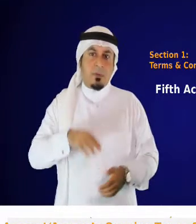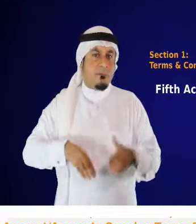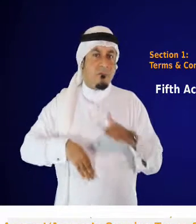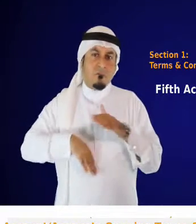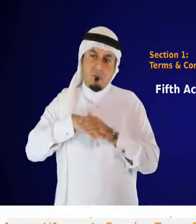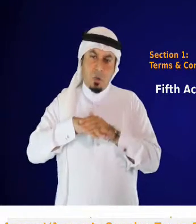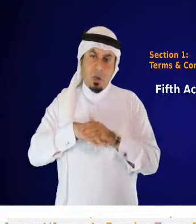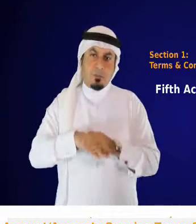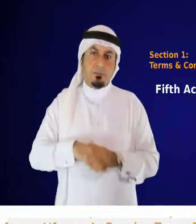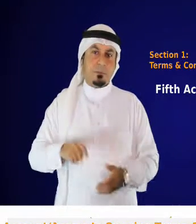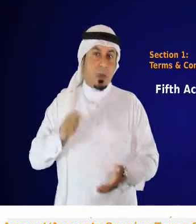account.